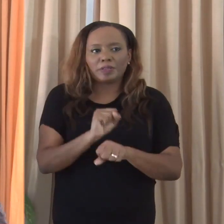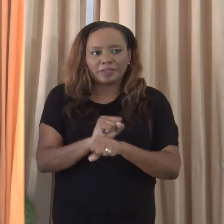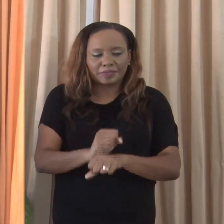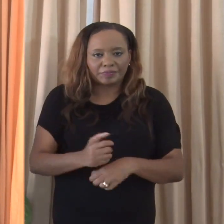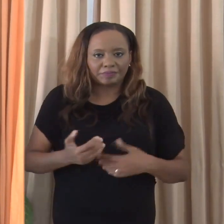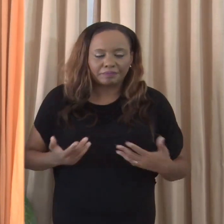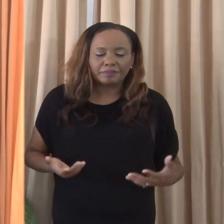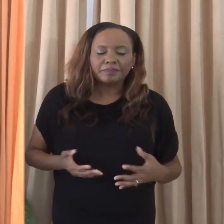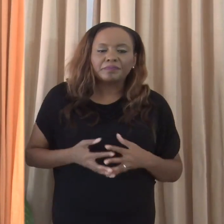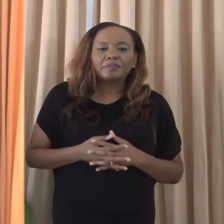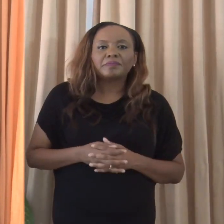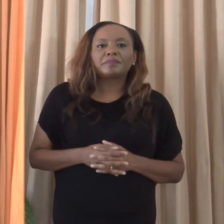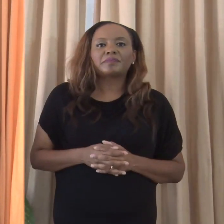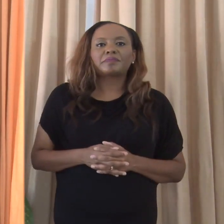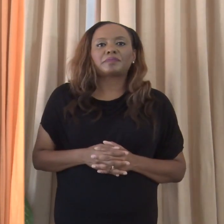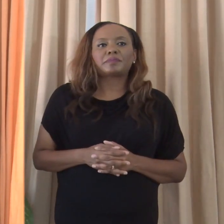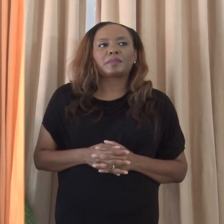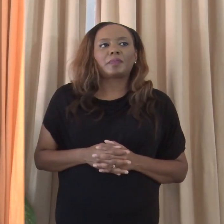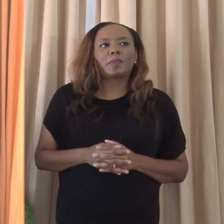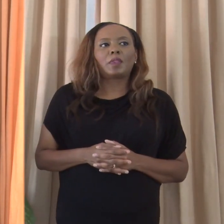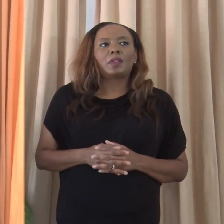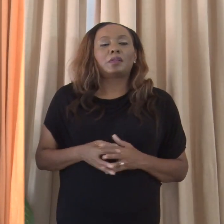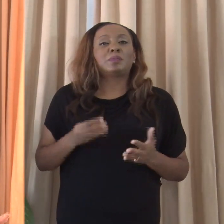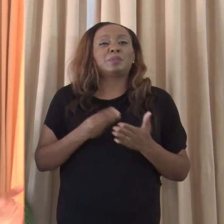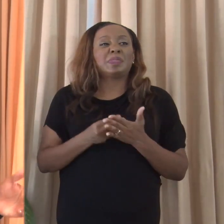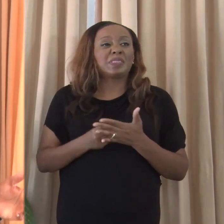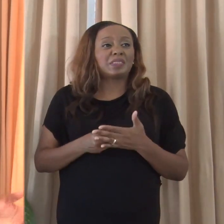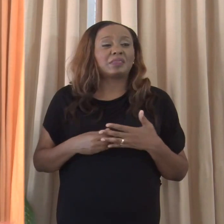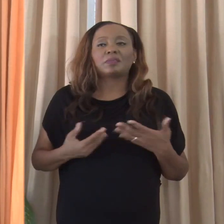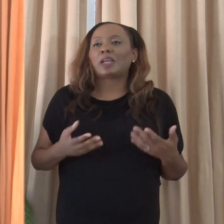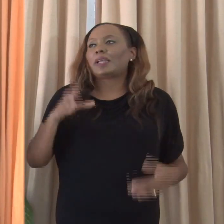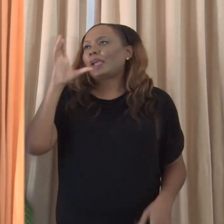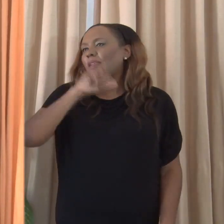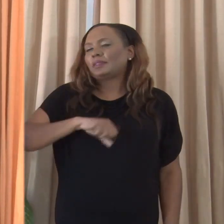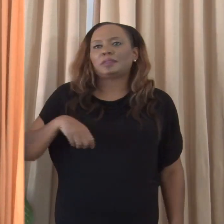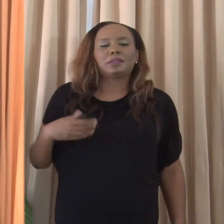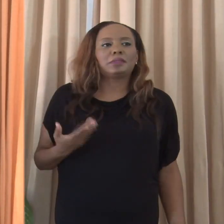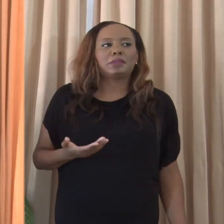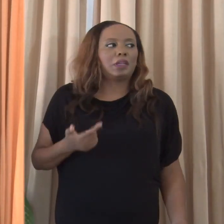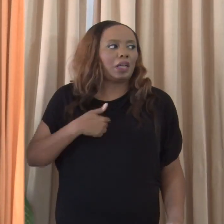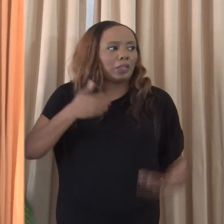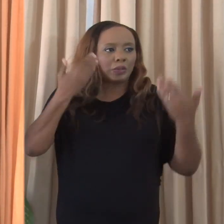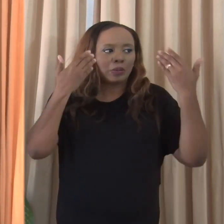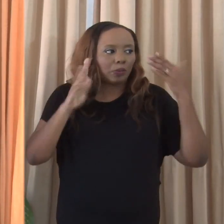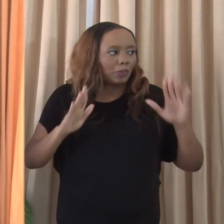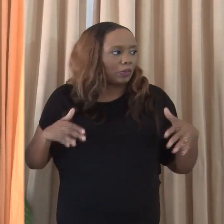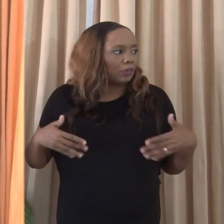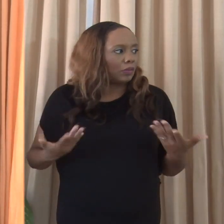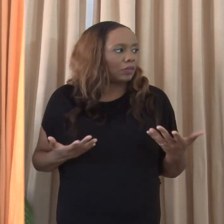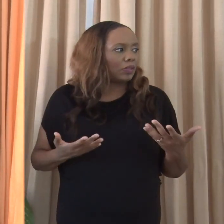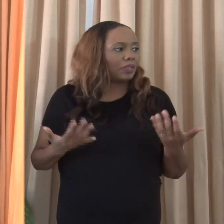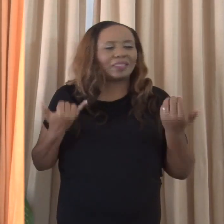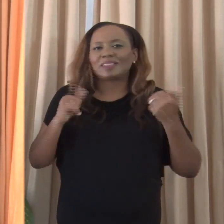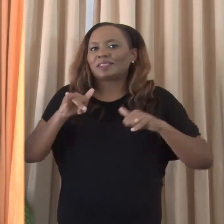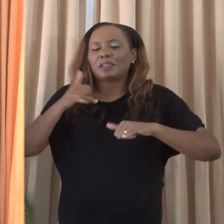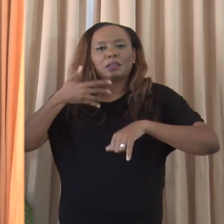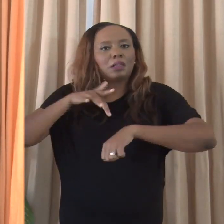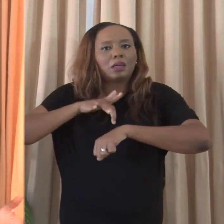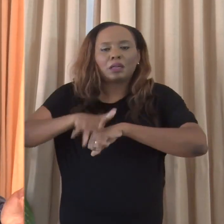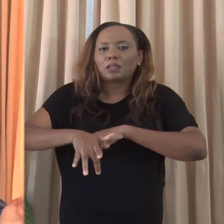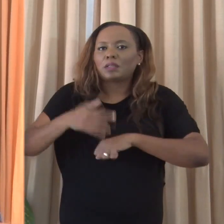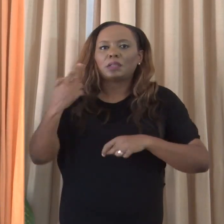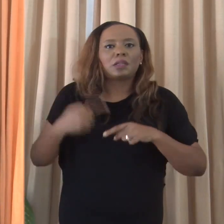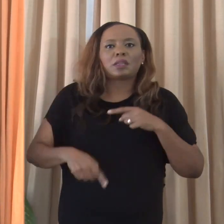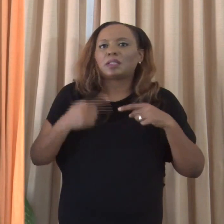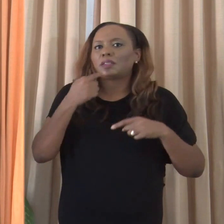In terms of the raw dollars and cents, it would be a guess. I really could not tell you because it is really too early to say what